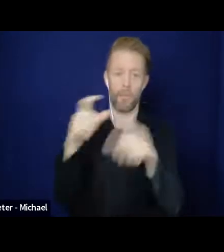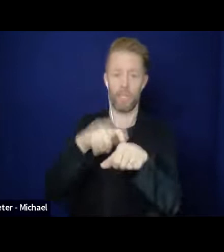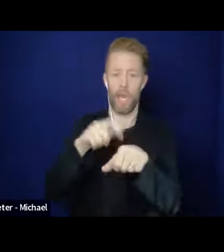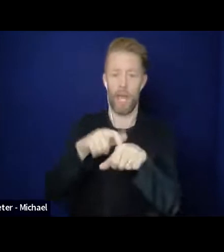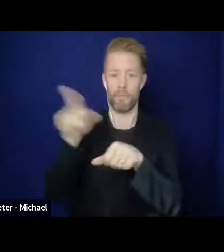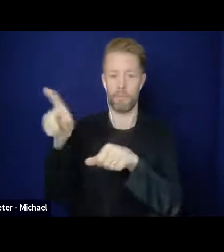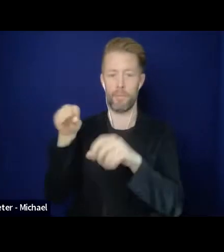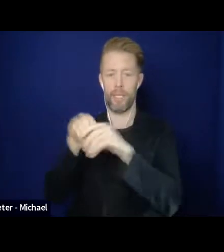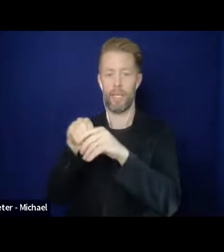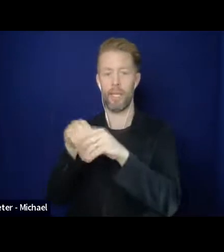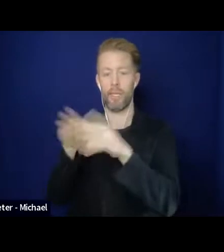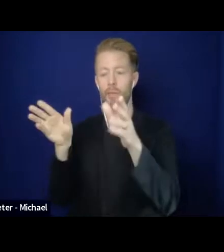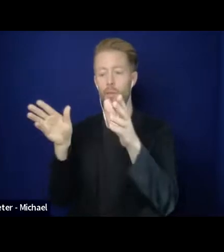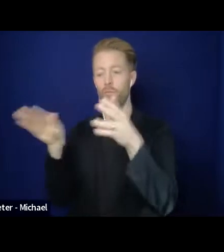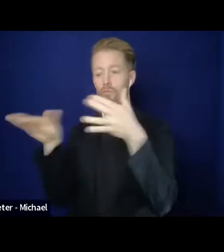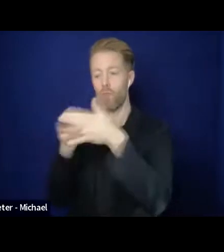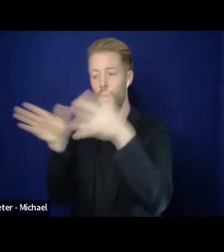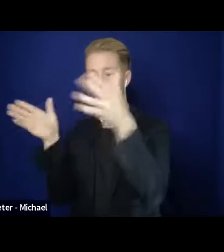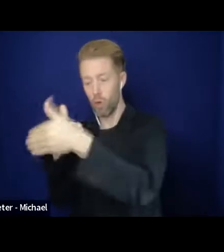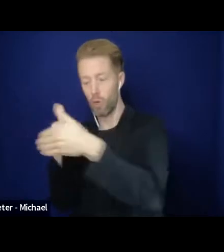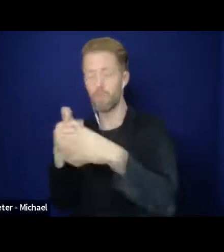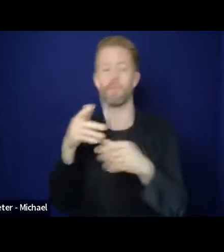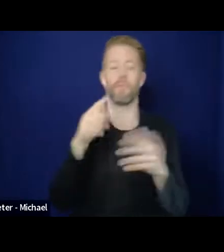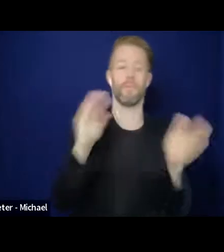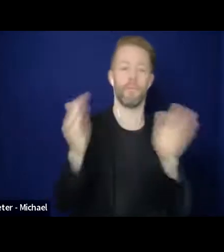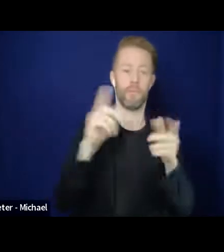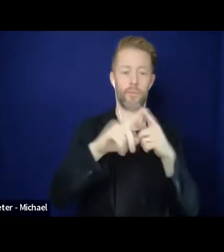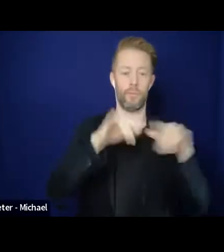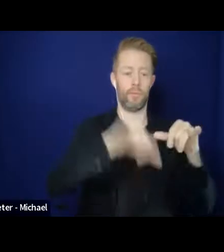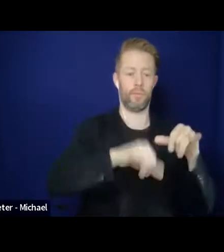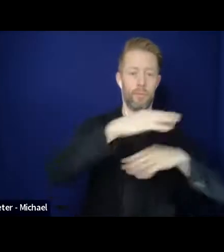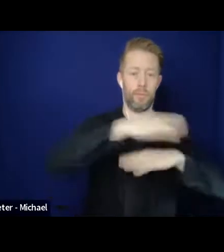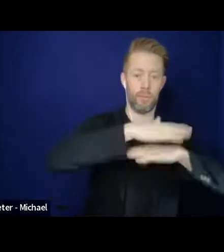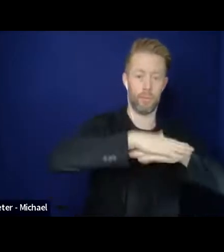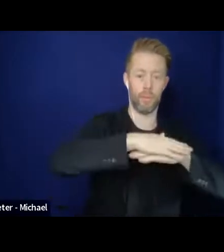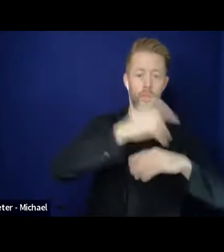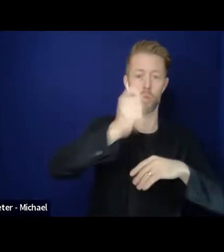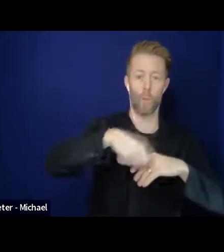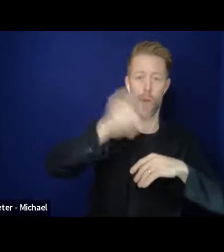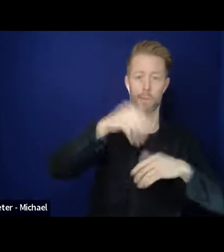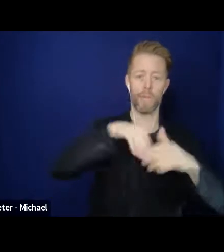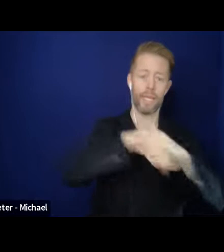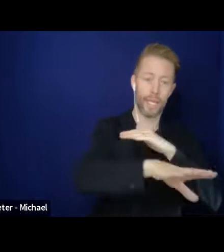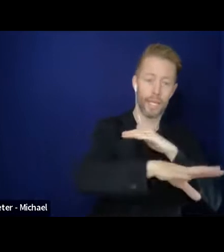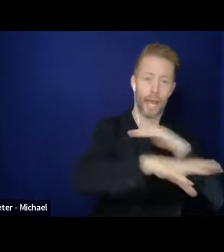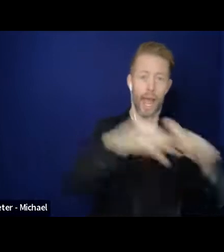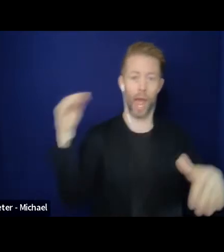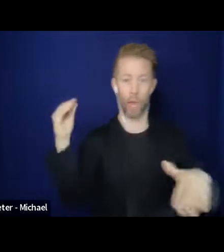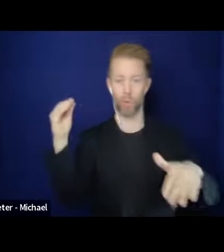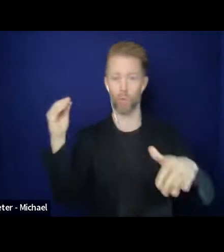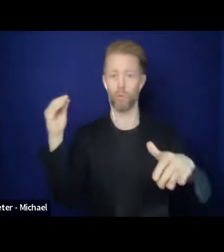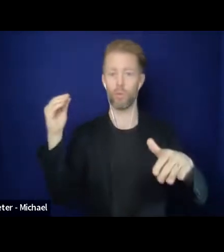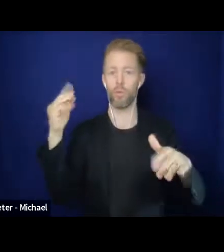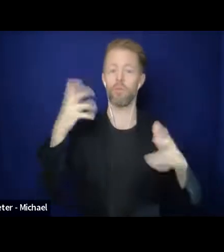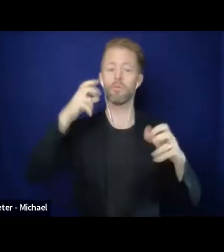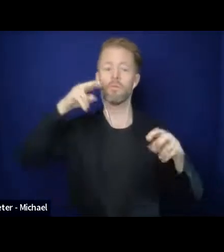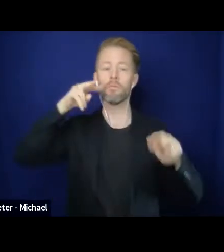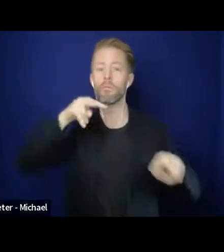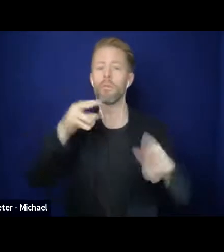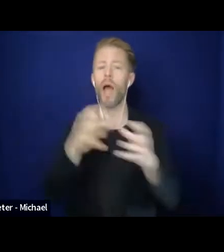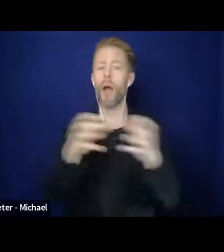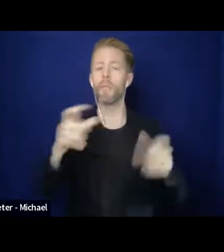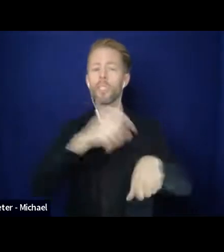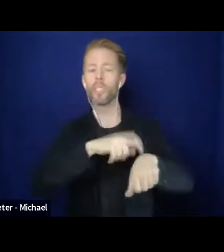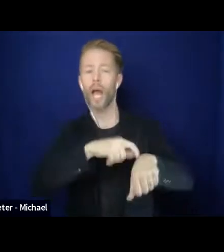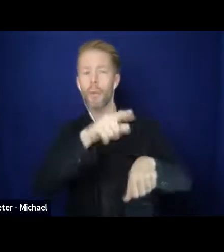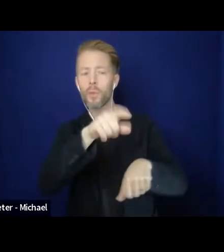desk, swiping in and out of certain areas to control against exactly how much time they said they needed for a break